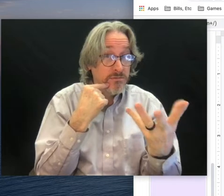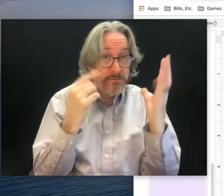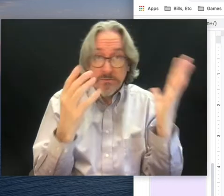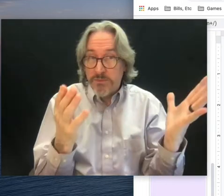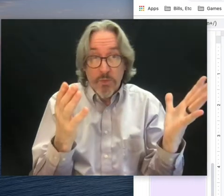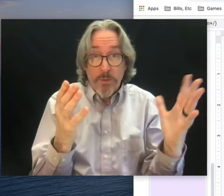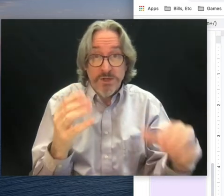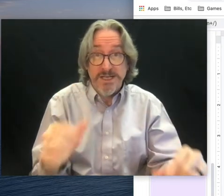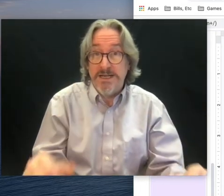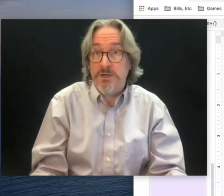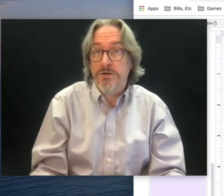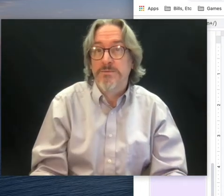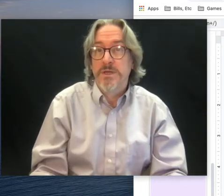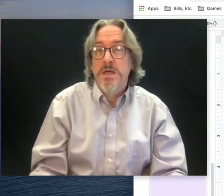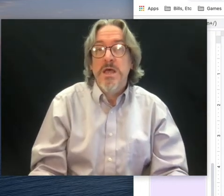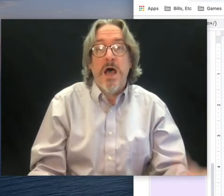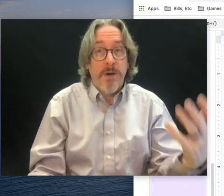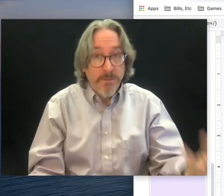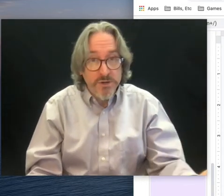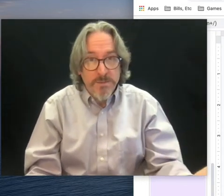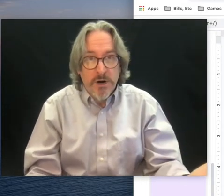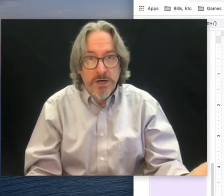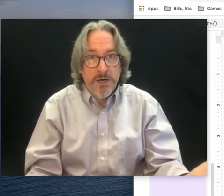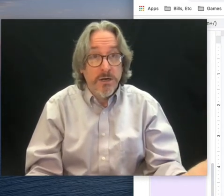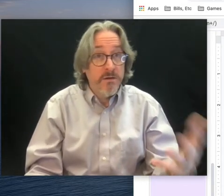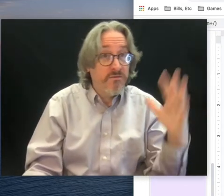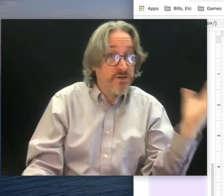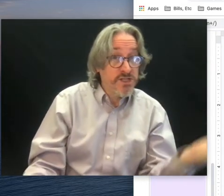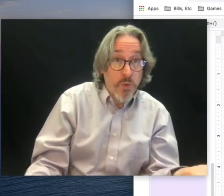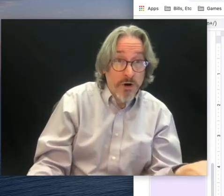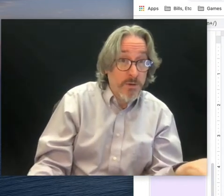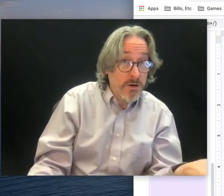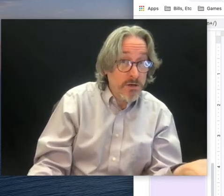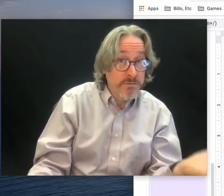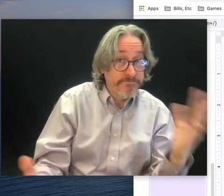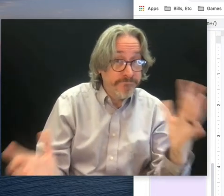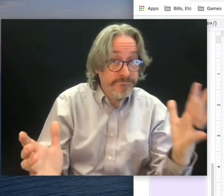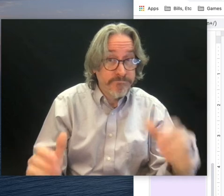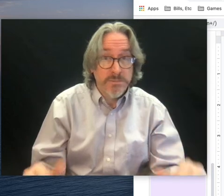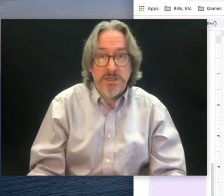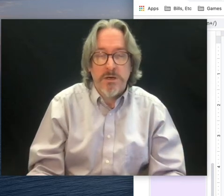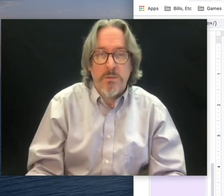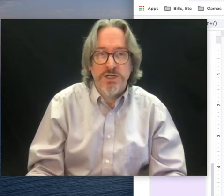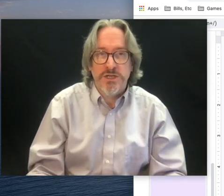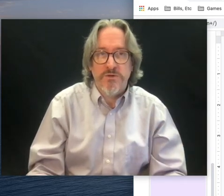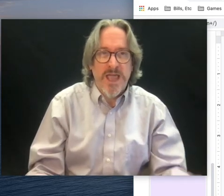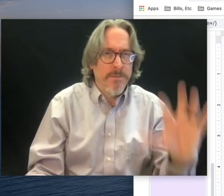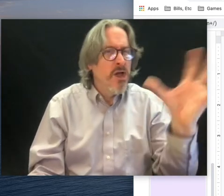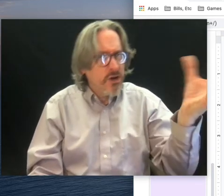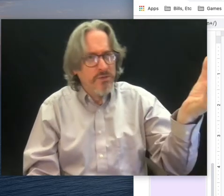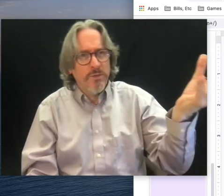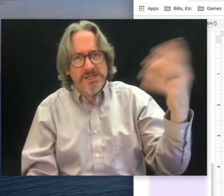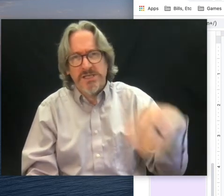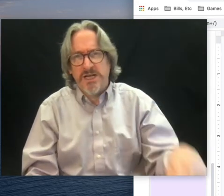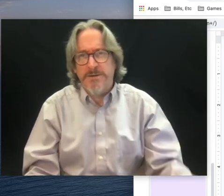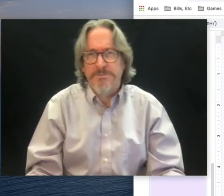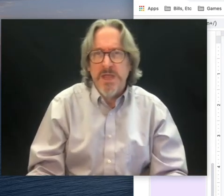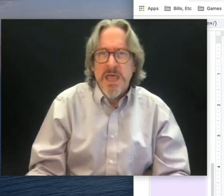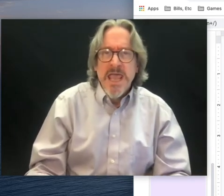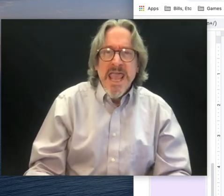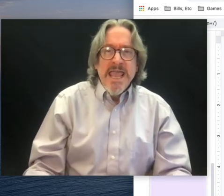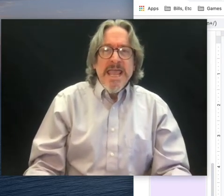sure one more city to learn. Amusement park versus water park. Watch the vocab. Go through what's the